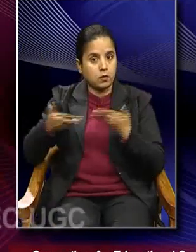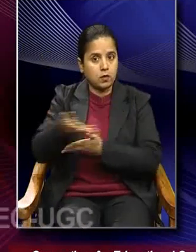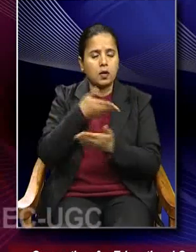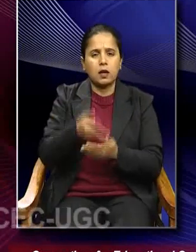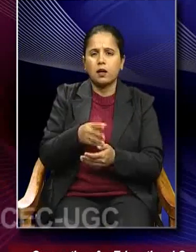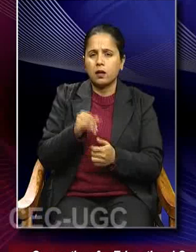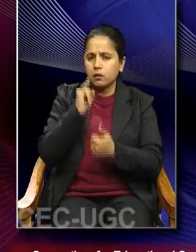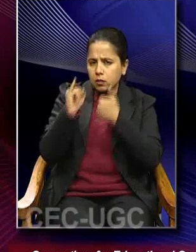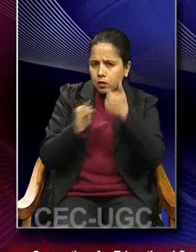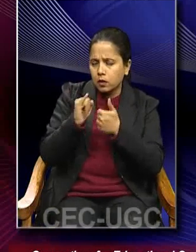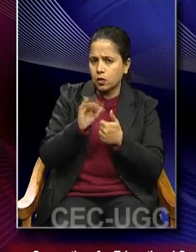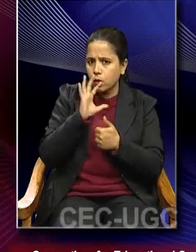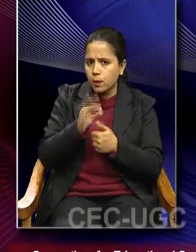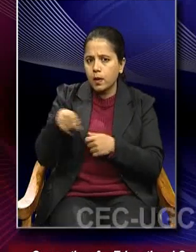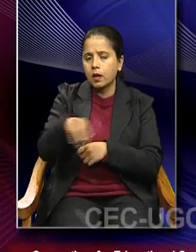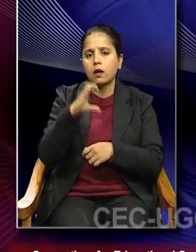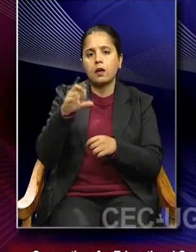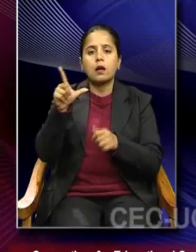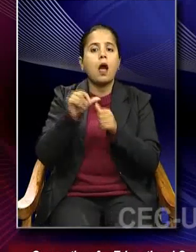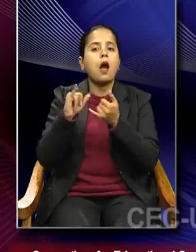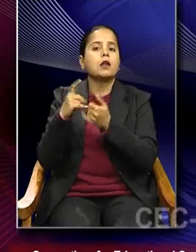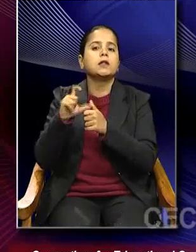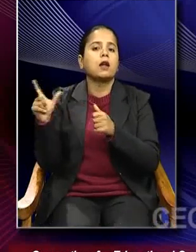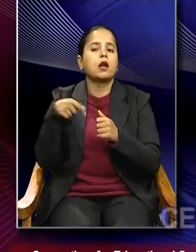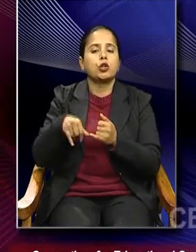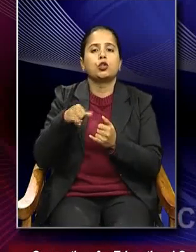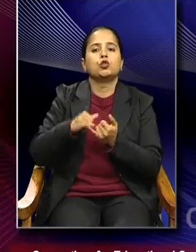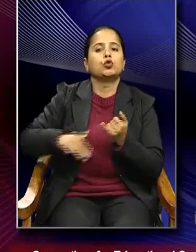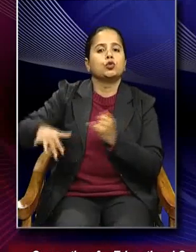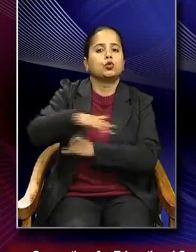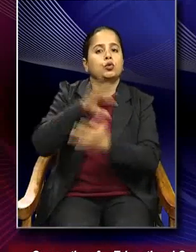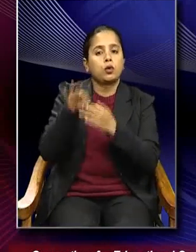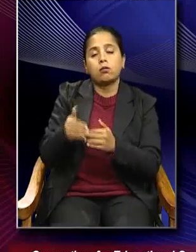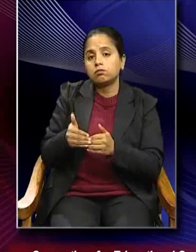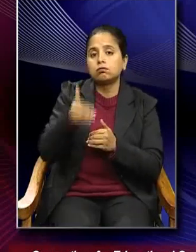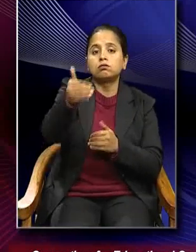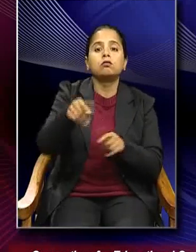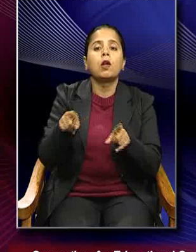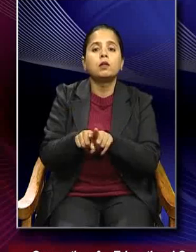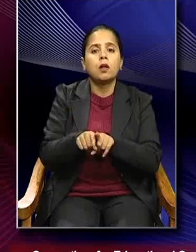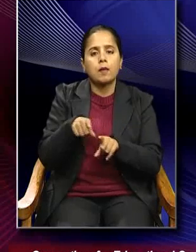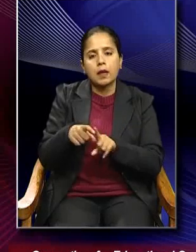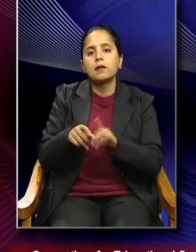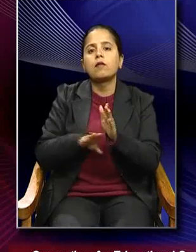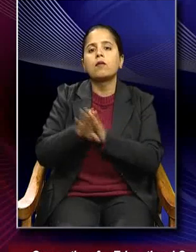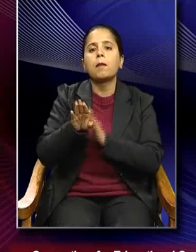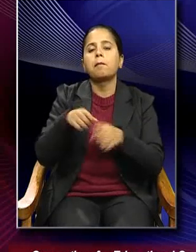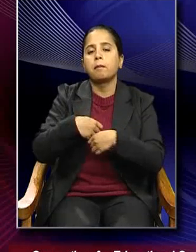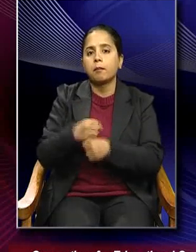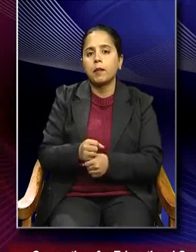a critique of the classical sociology and the way forward to develop